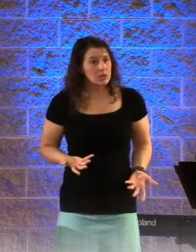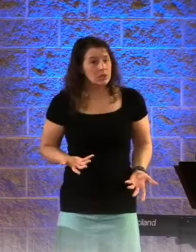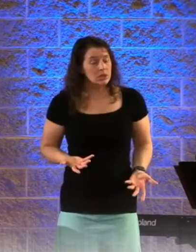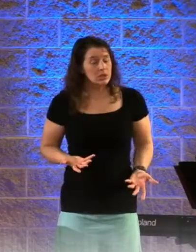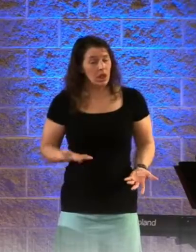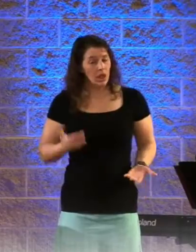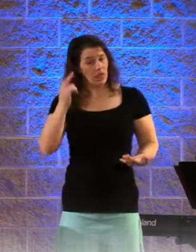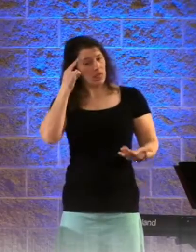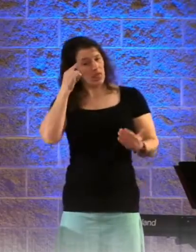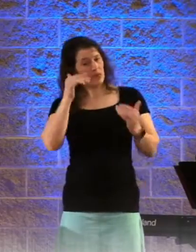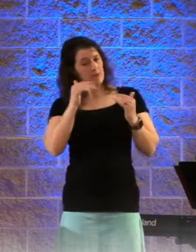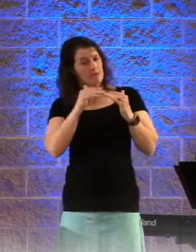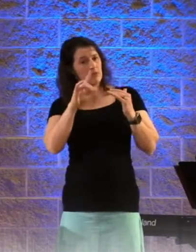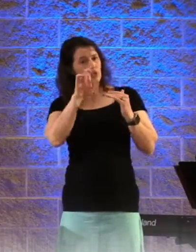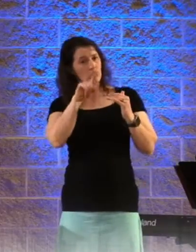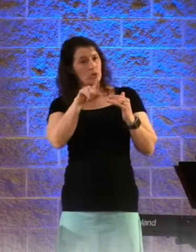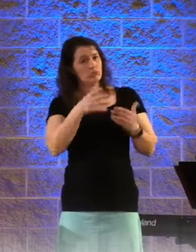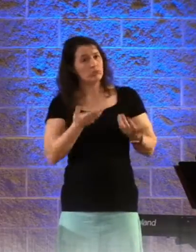ask.